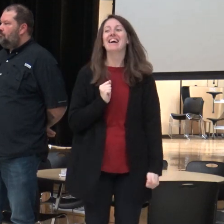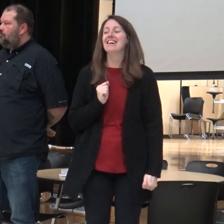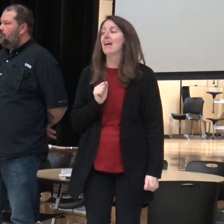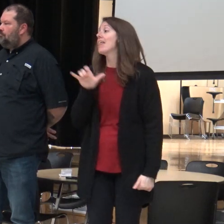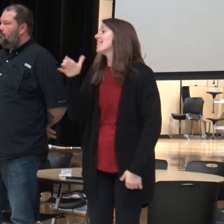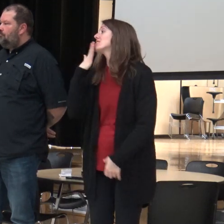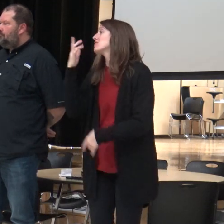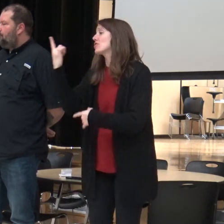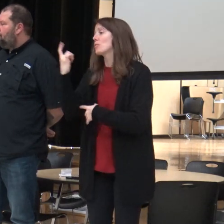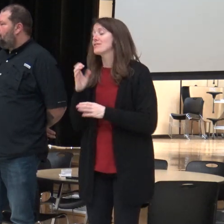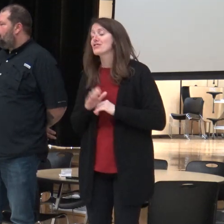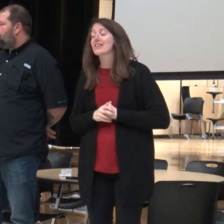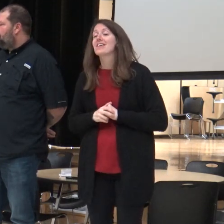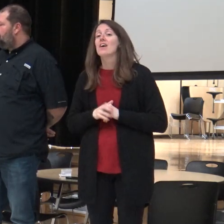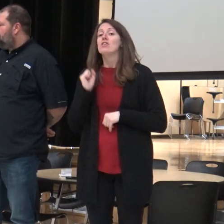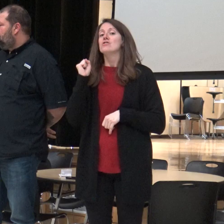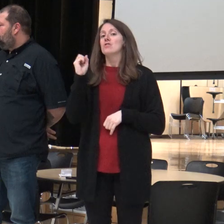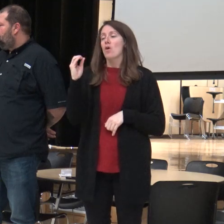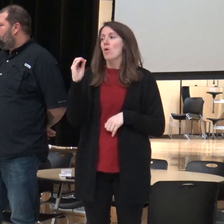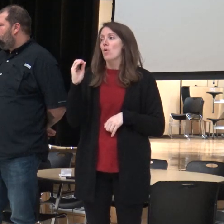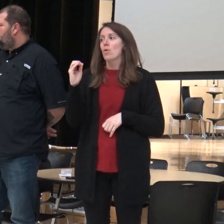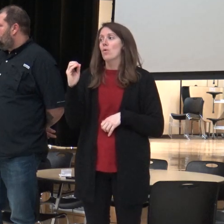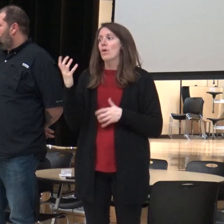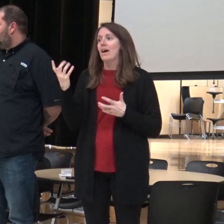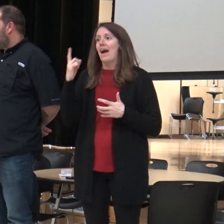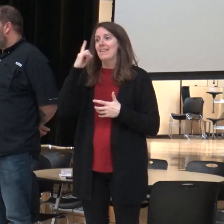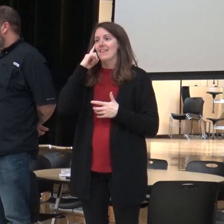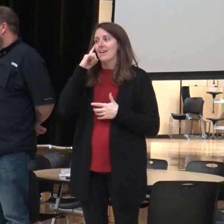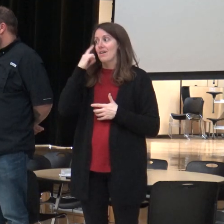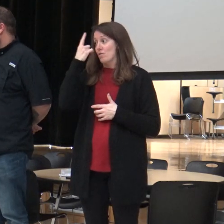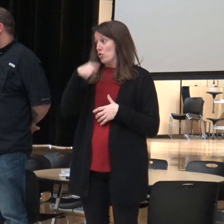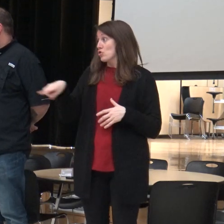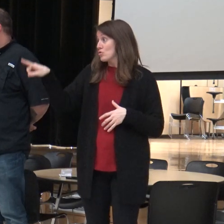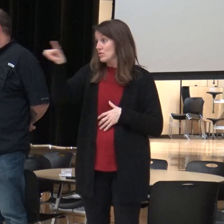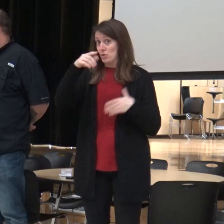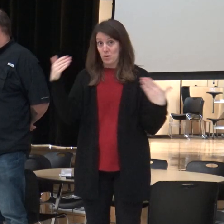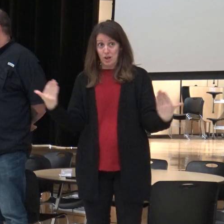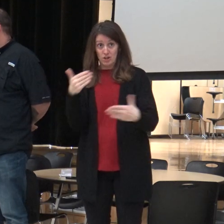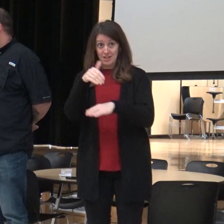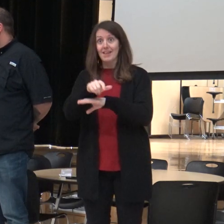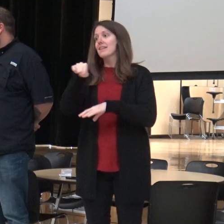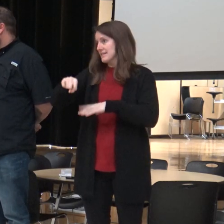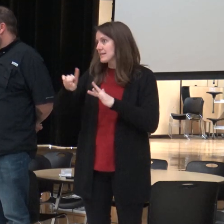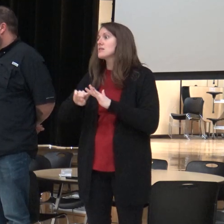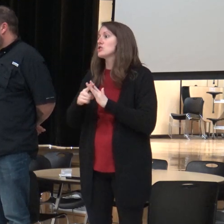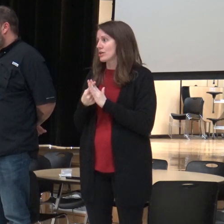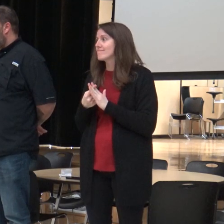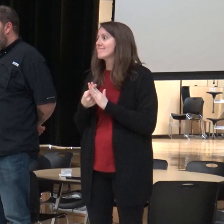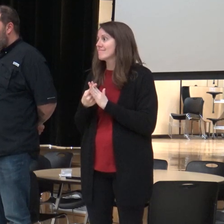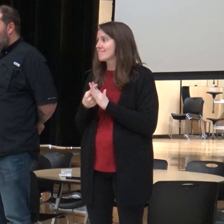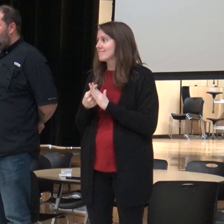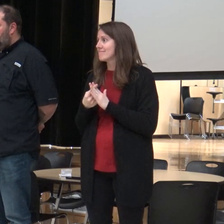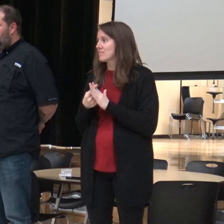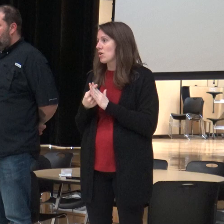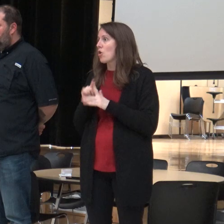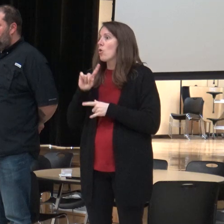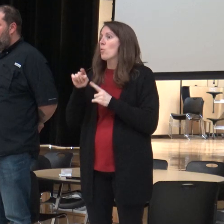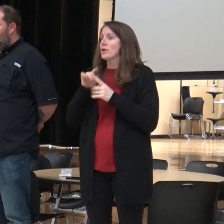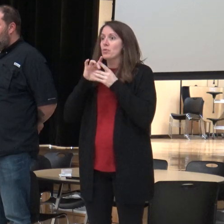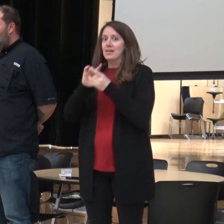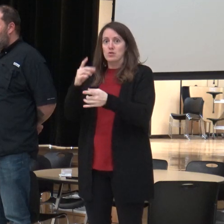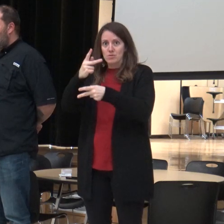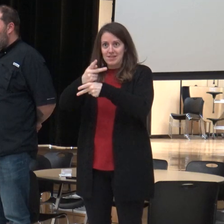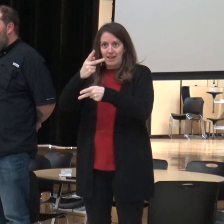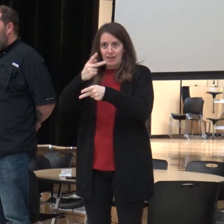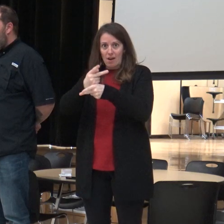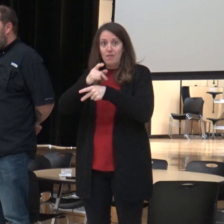That's a great question. And so I think just for you that are here tonight, this is the start of it too, because when it comes to taking care of our kids, it's